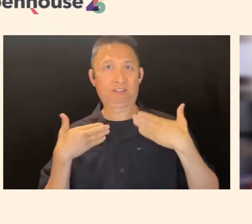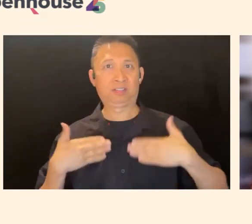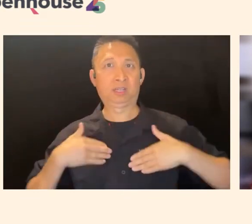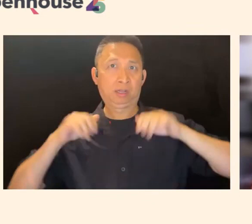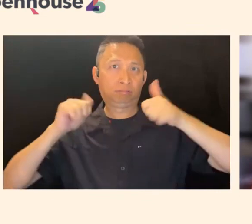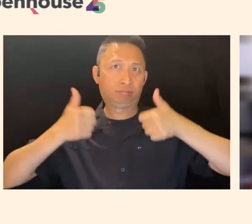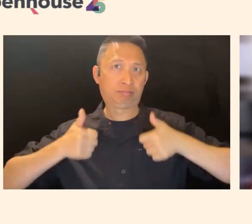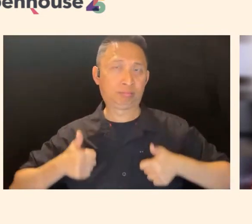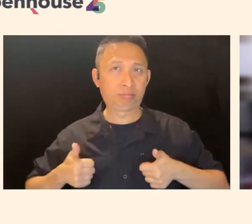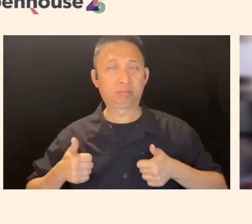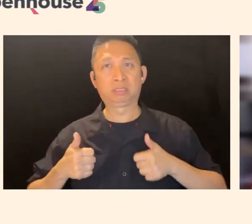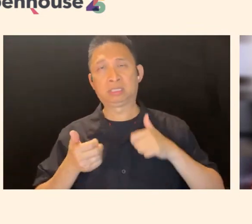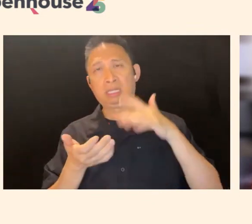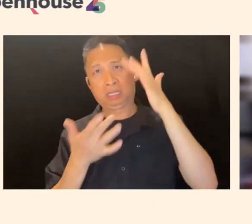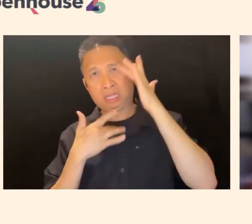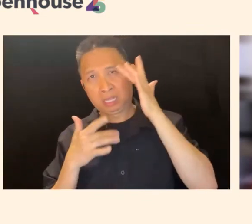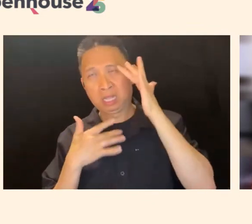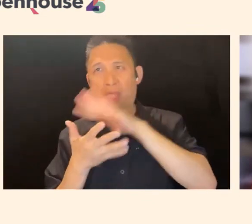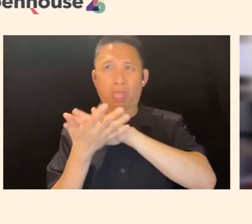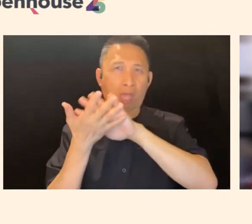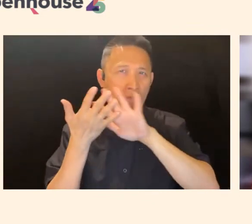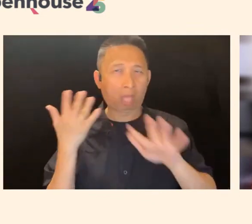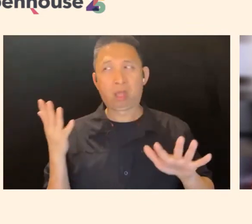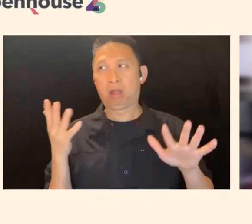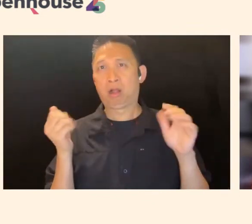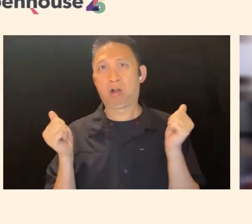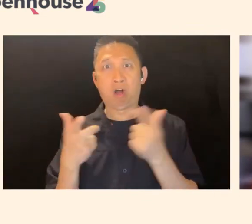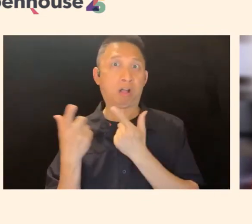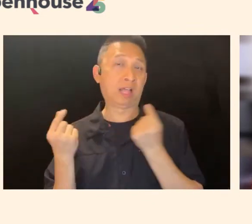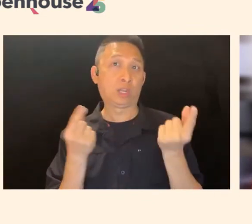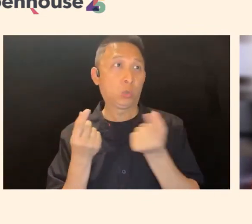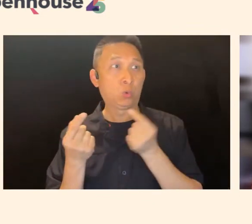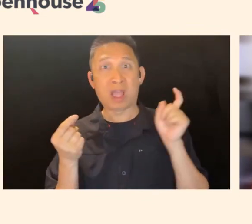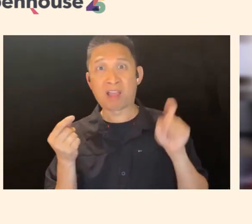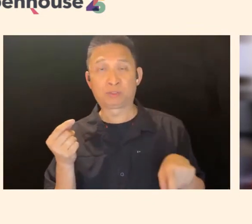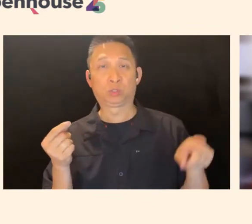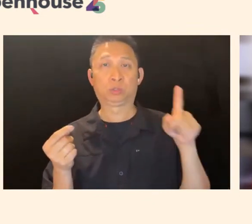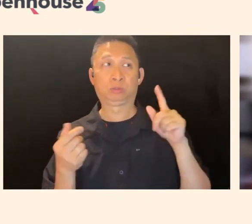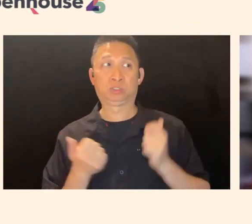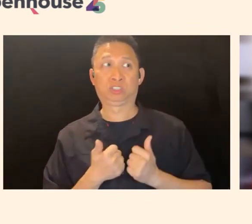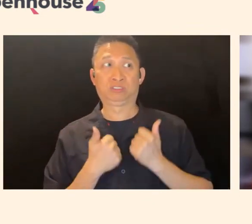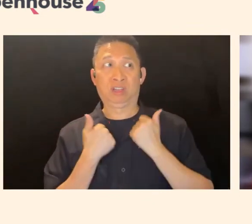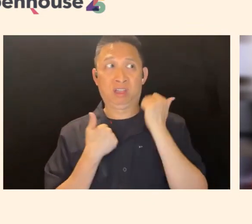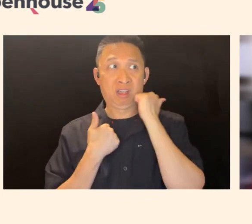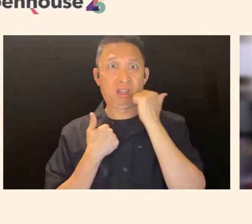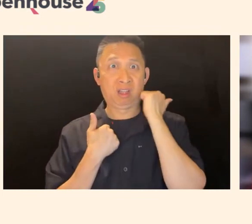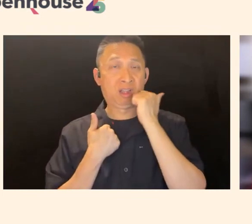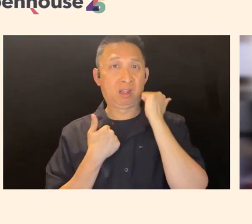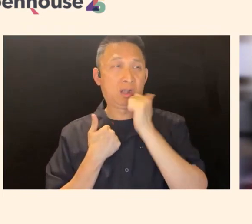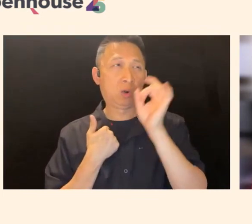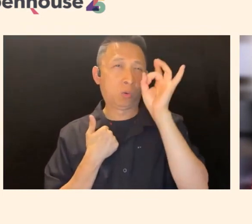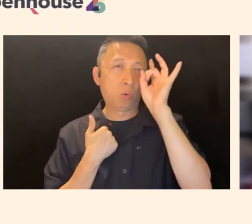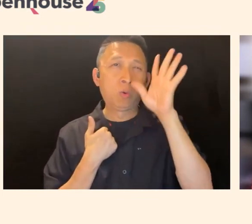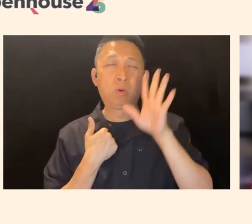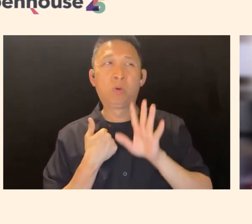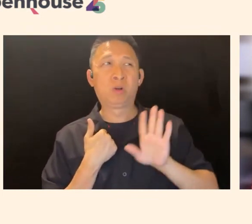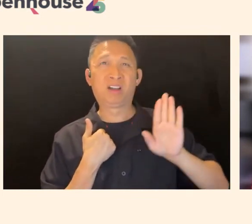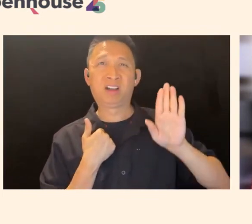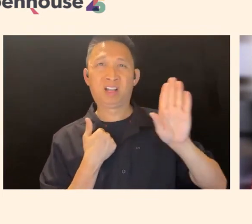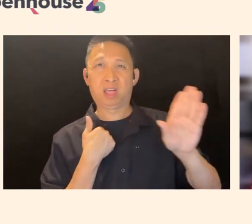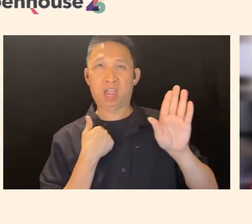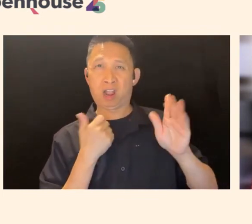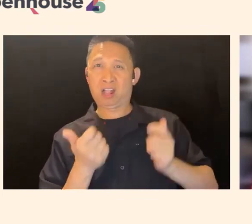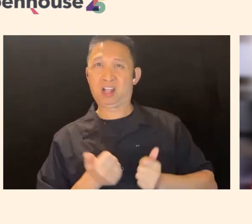the things that you do in survival mode, it takes a toll on people. mhm.